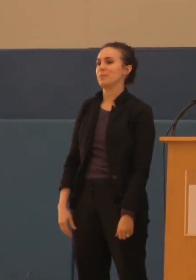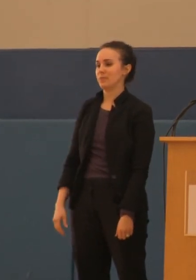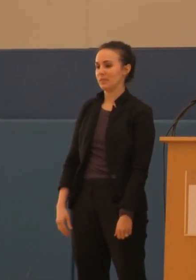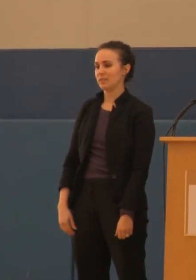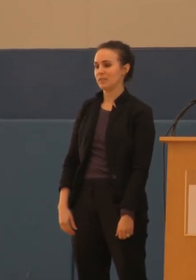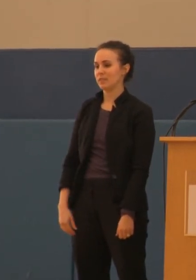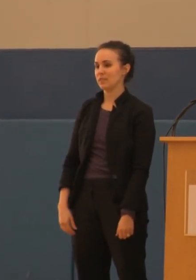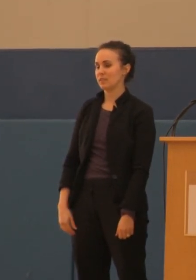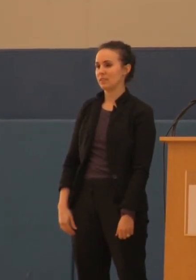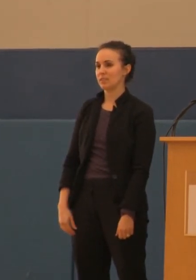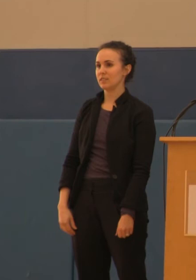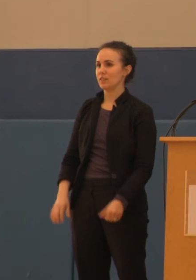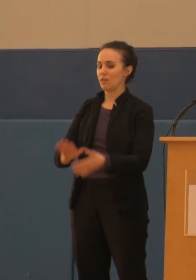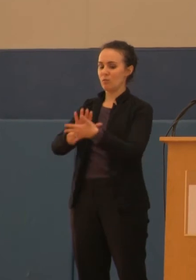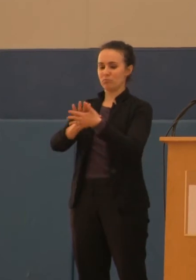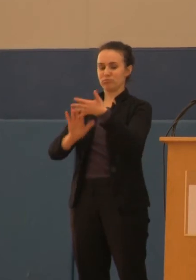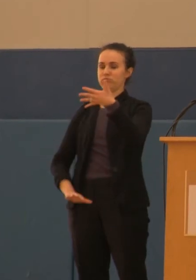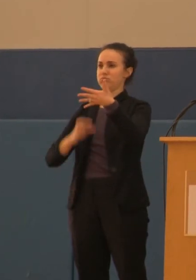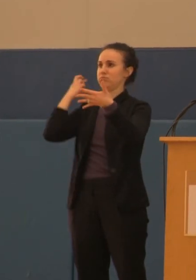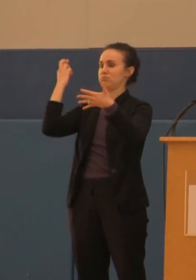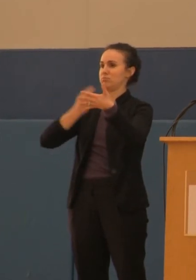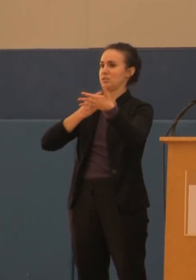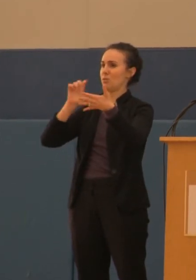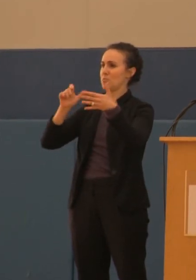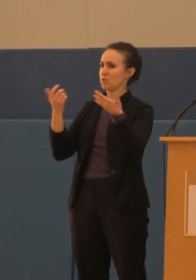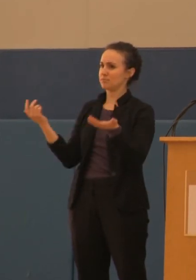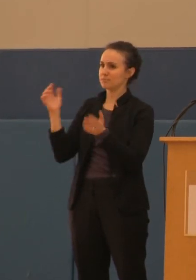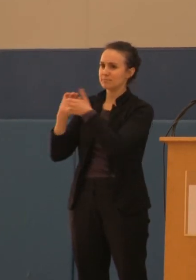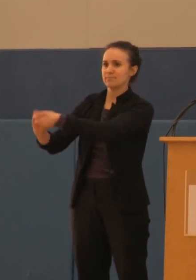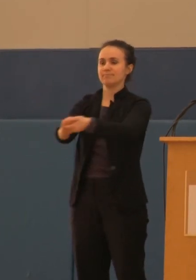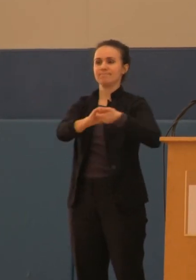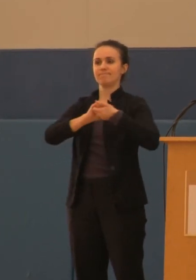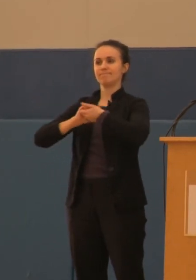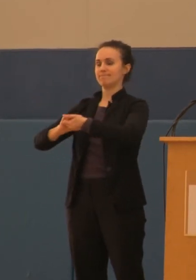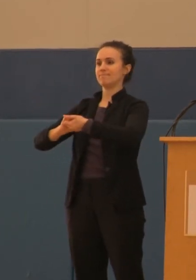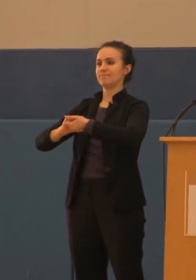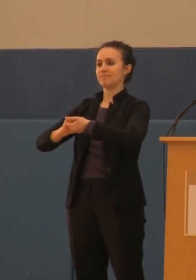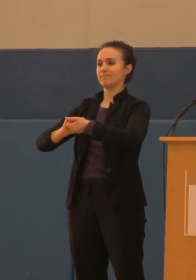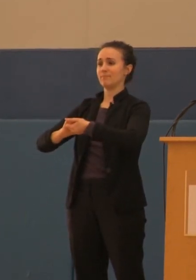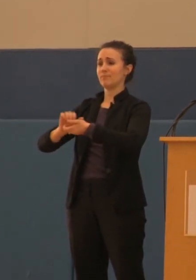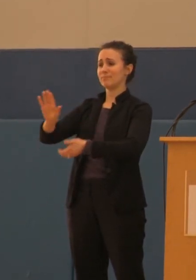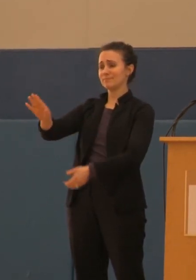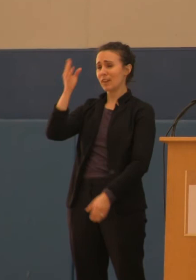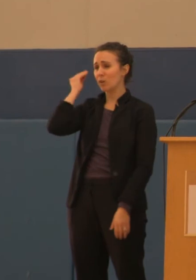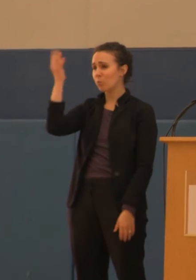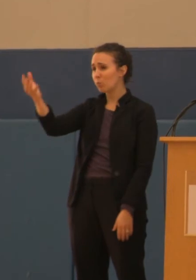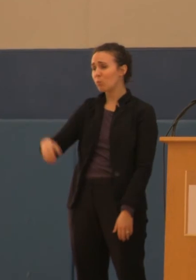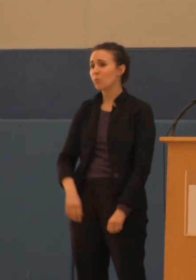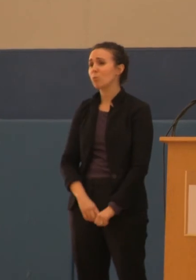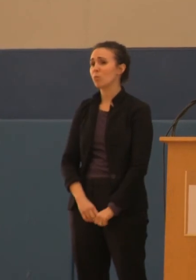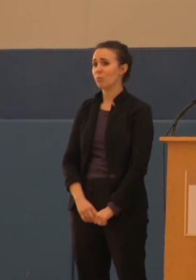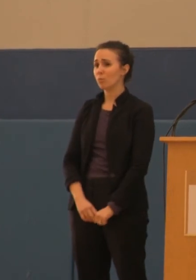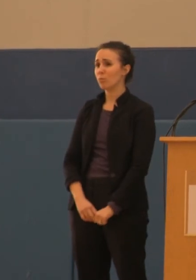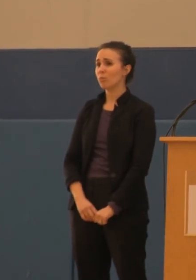These are just the many reasons that we must stand together. Because I will tell you, in